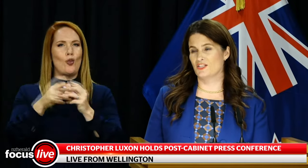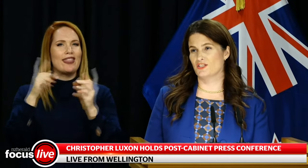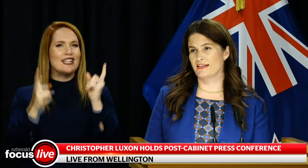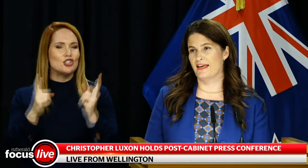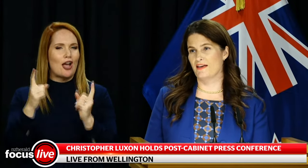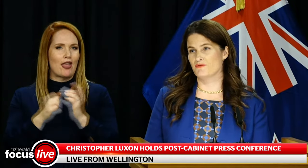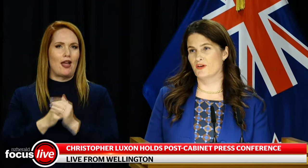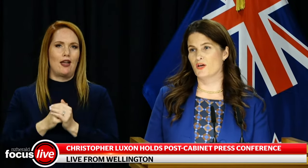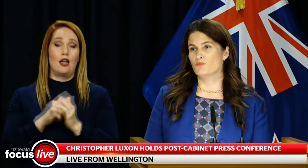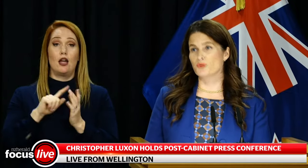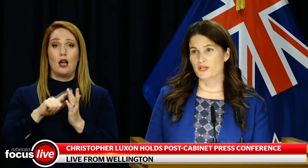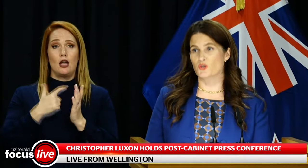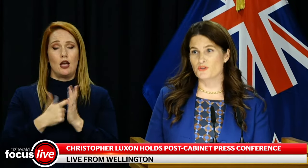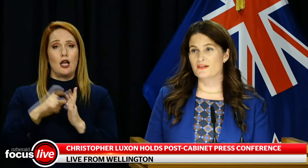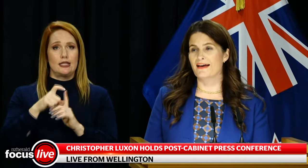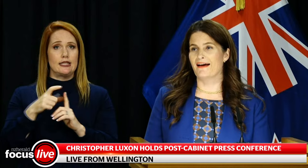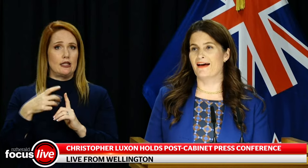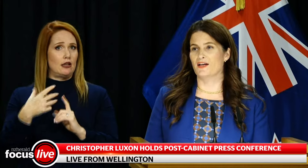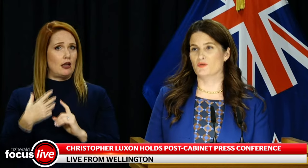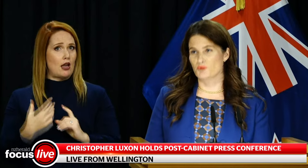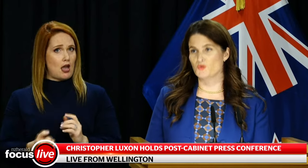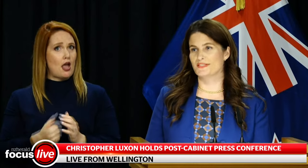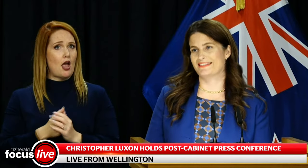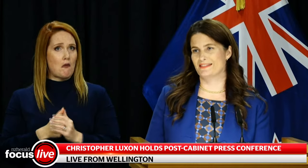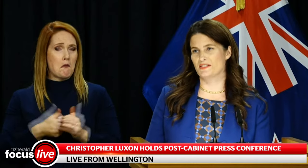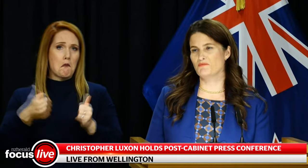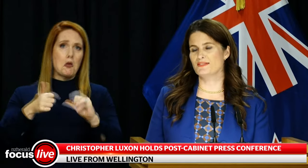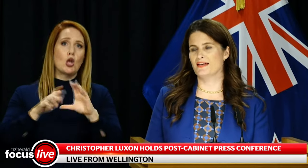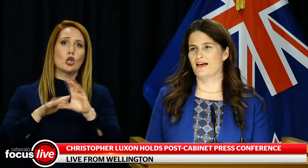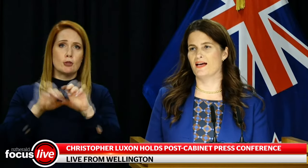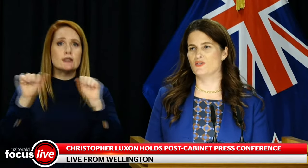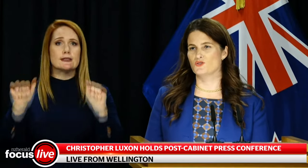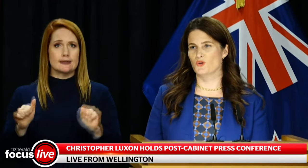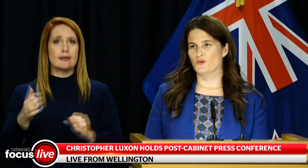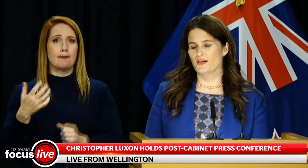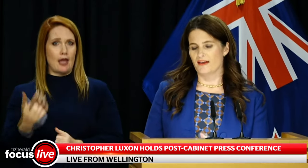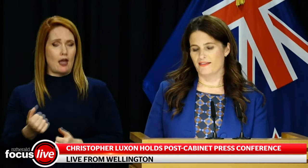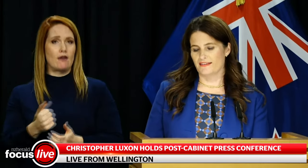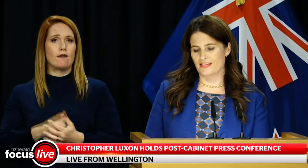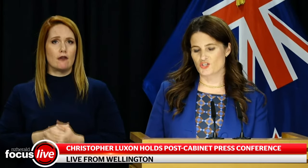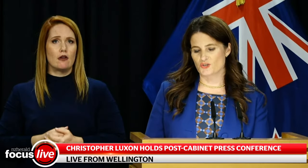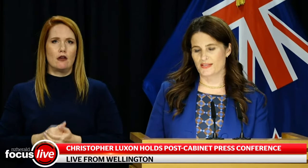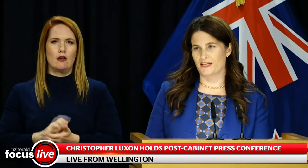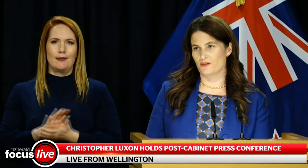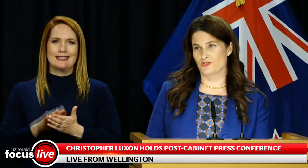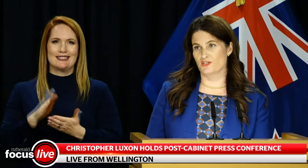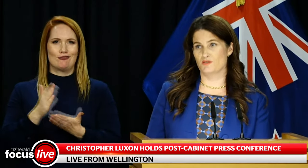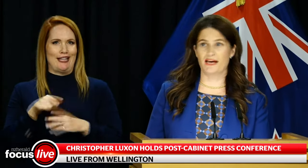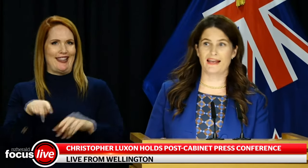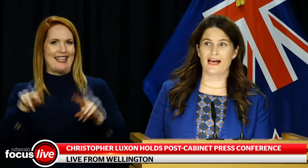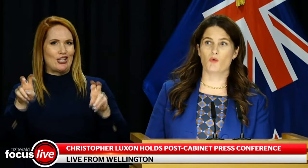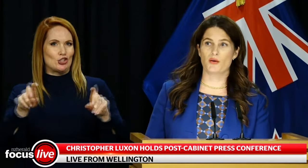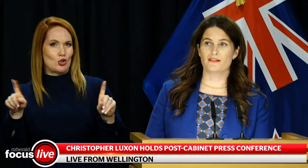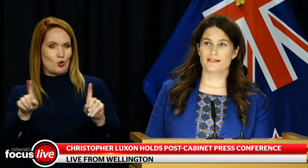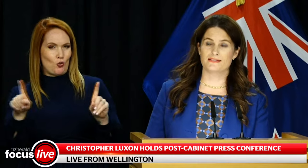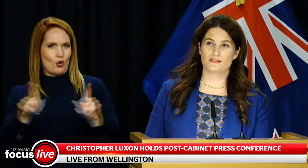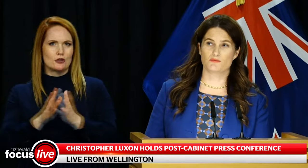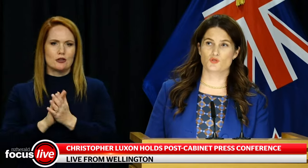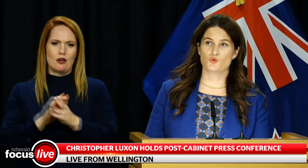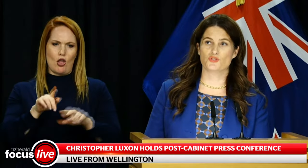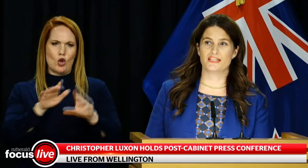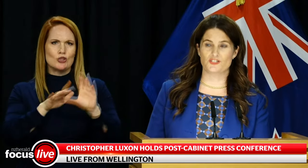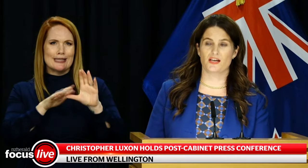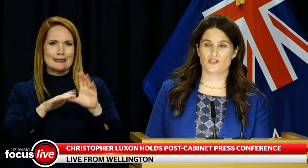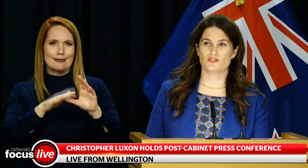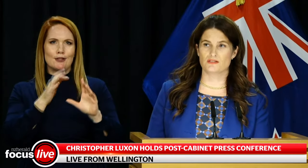IRD actually have pretty good computer systems. So I think the issue here is just about how well their